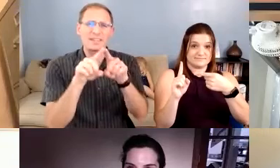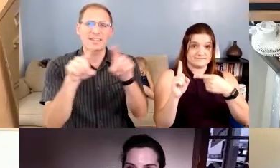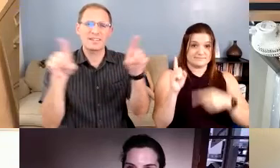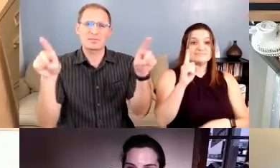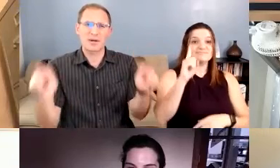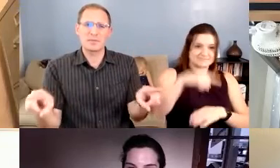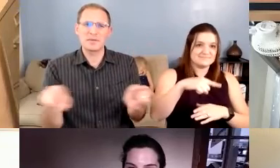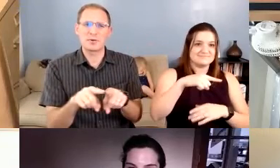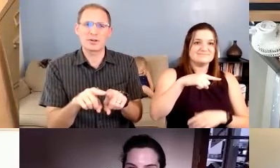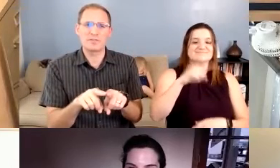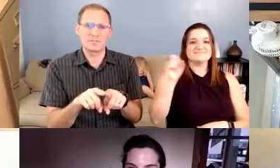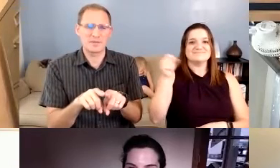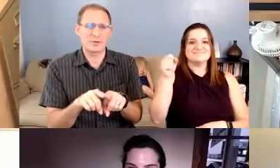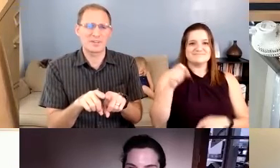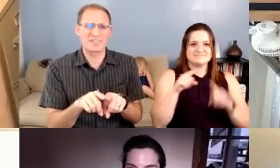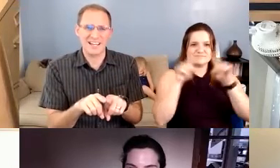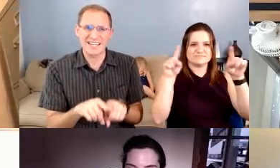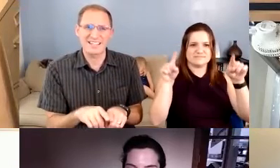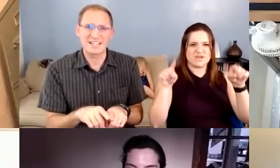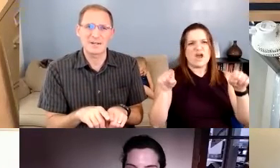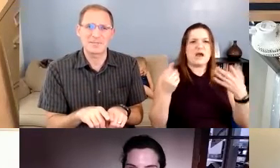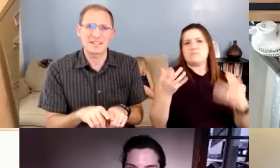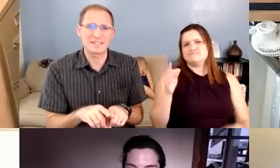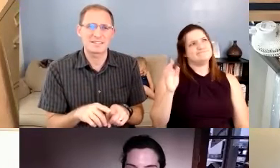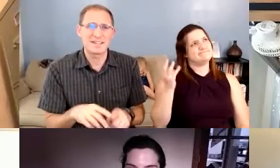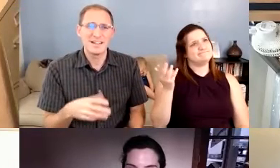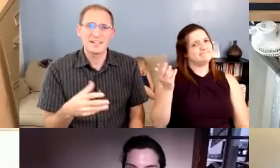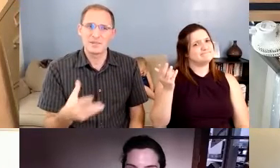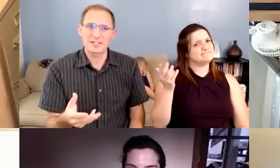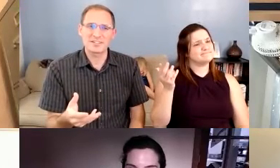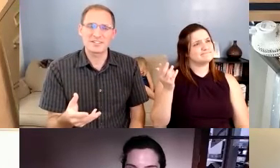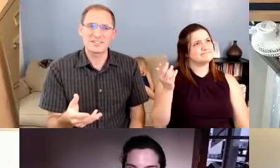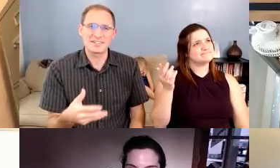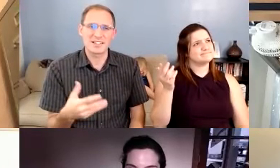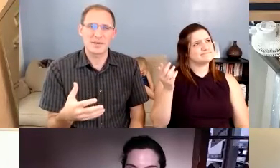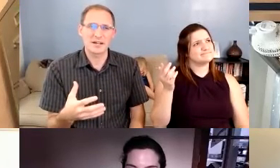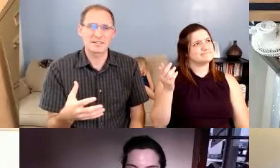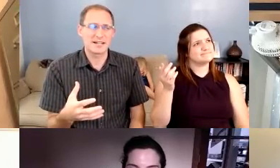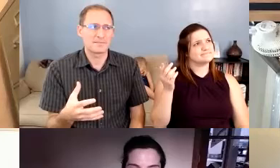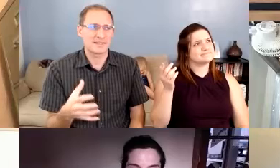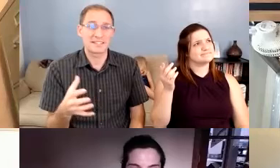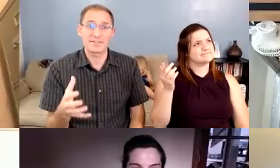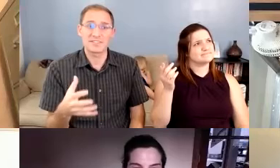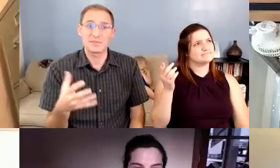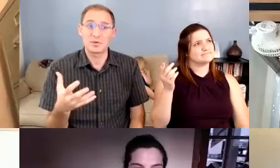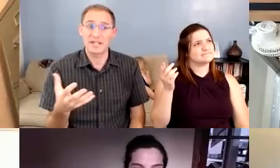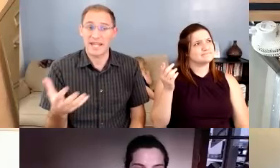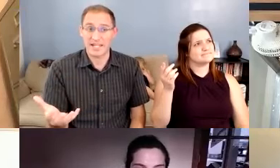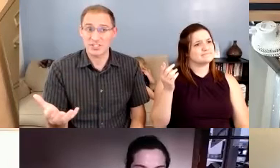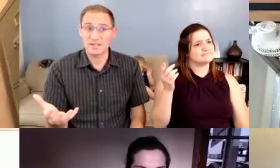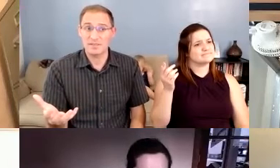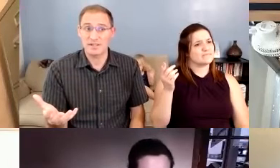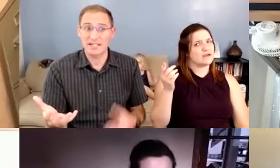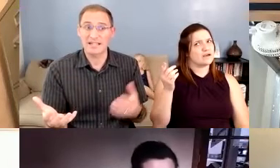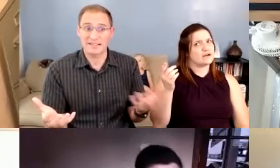Although I think this would probably be more of a sign, because Bill goes into detail about like the differences between a